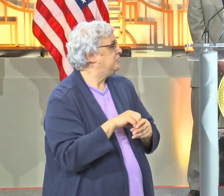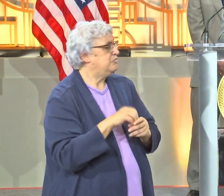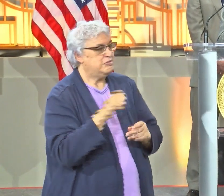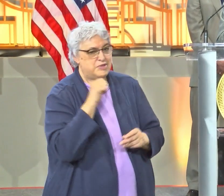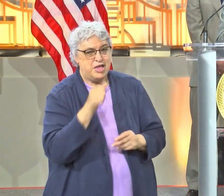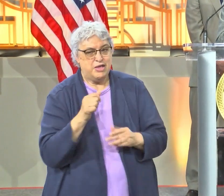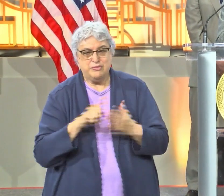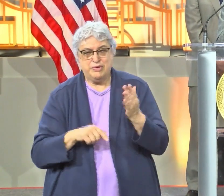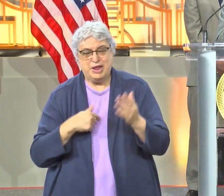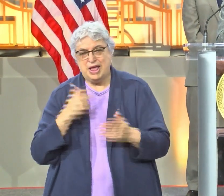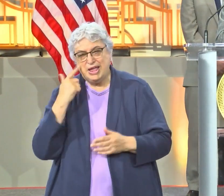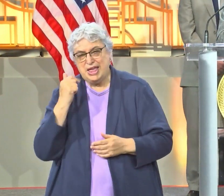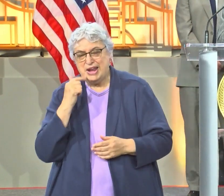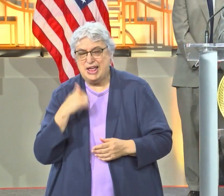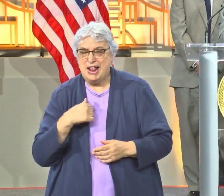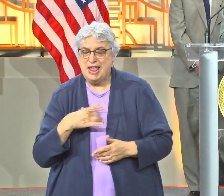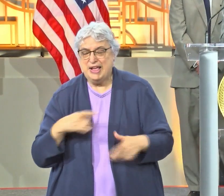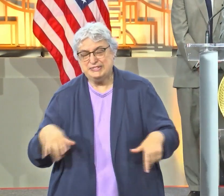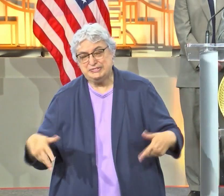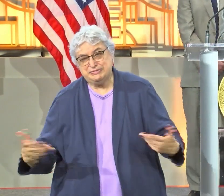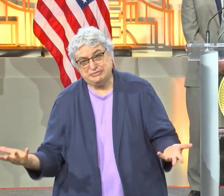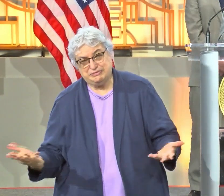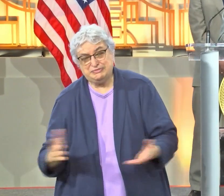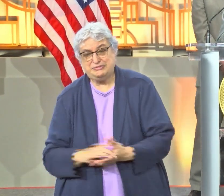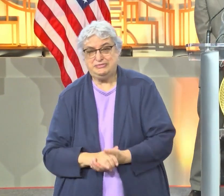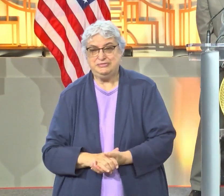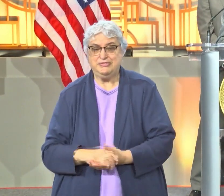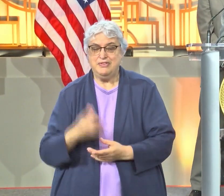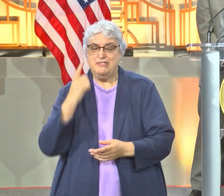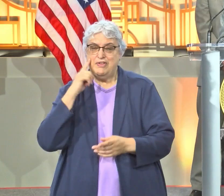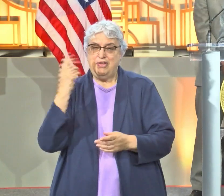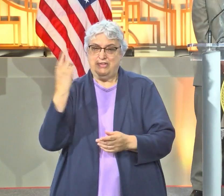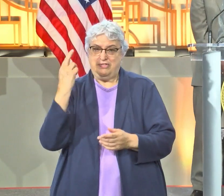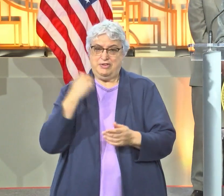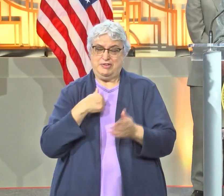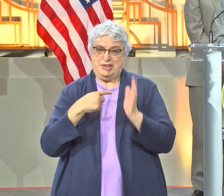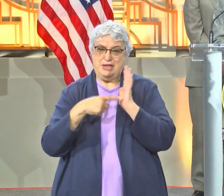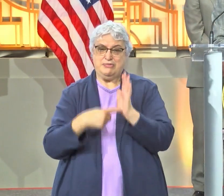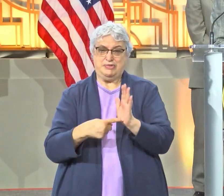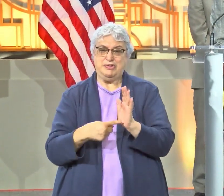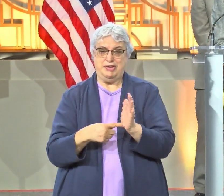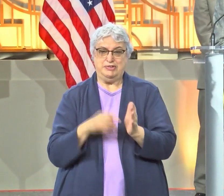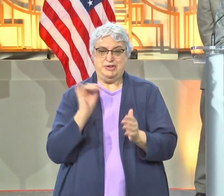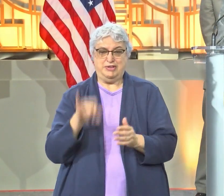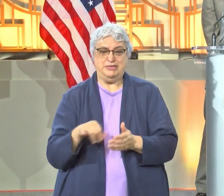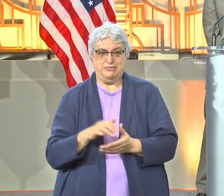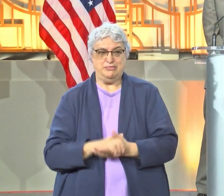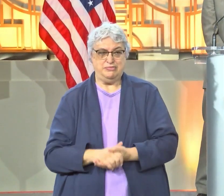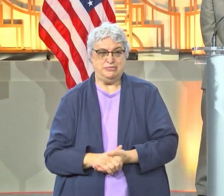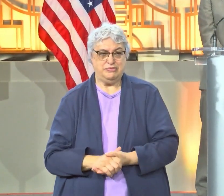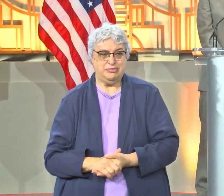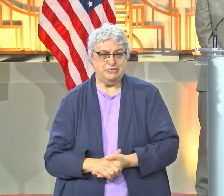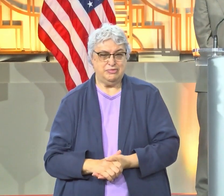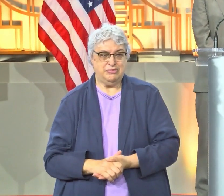Not the sort of candy I like, but for purposes of demonstration,